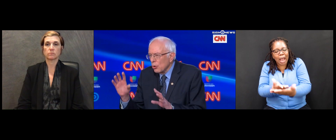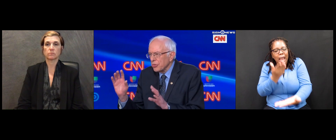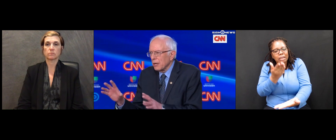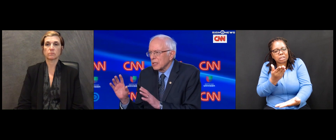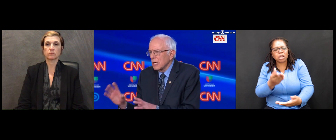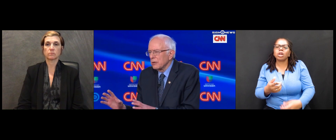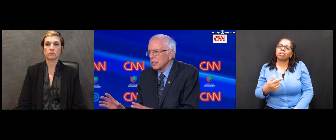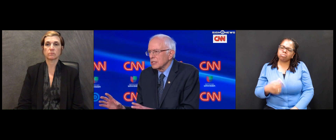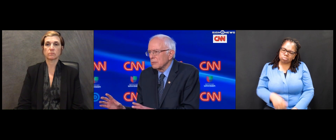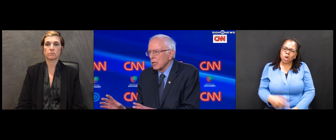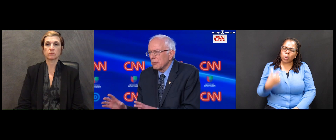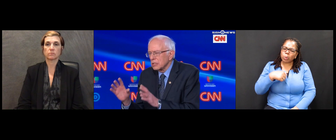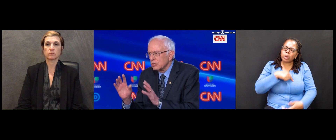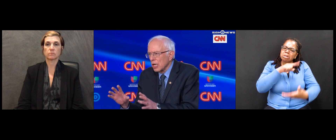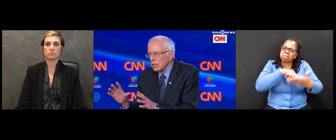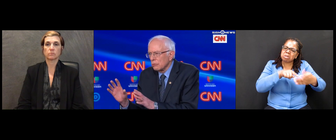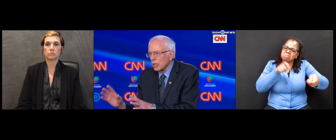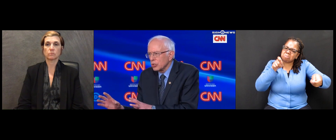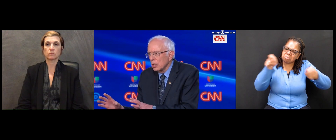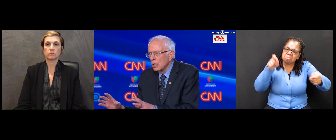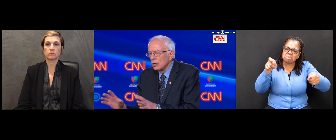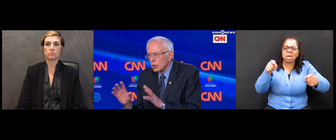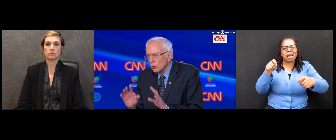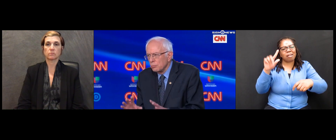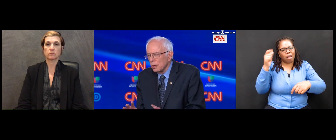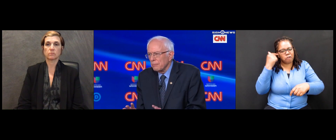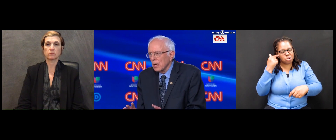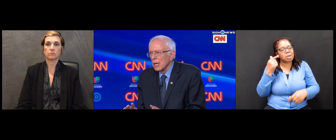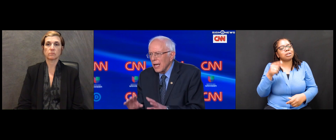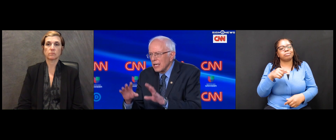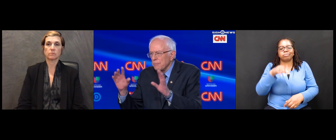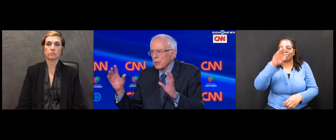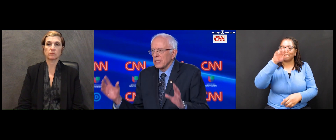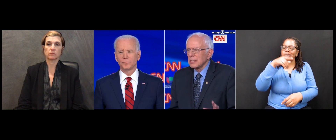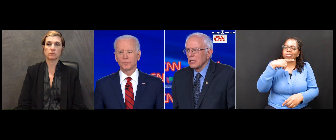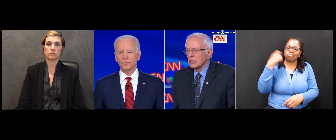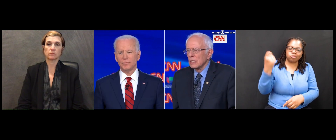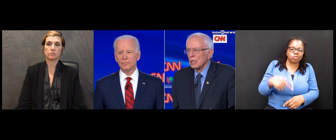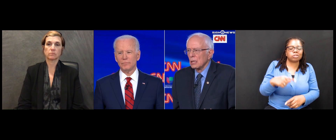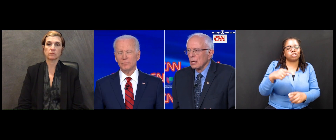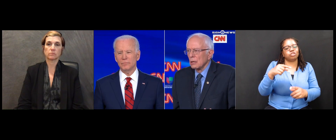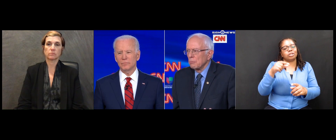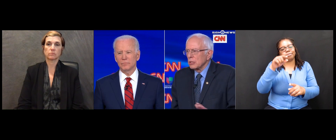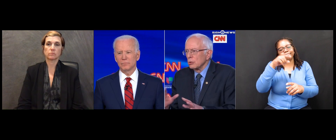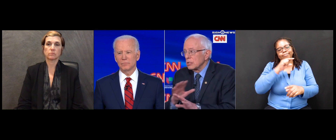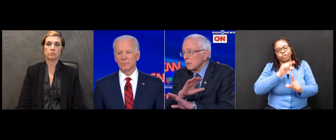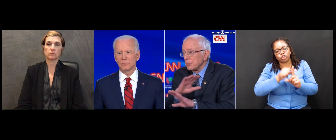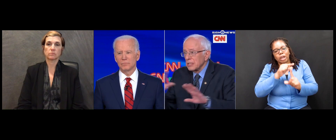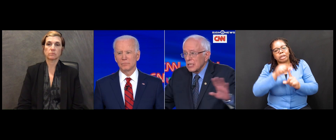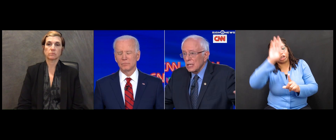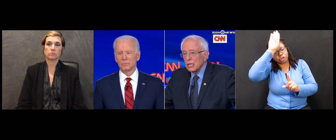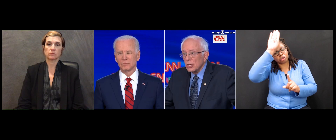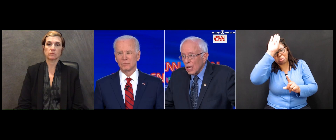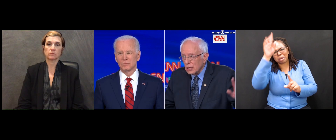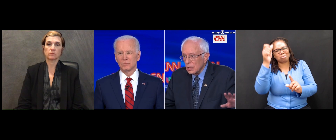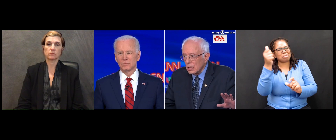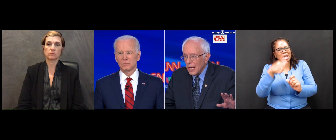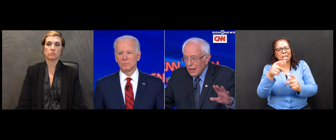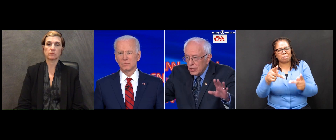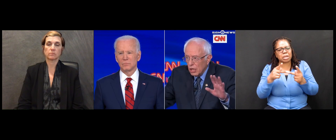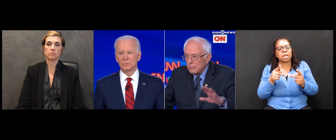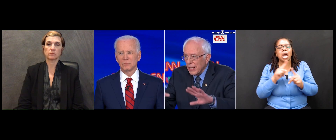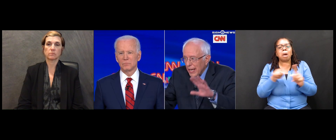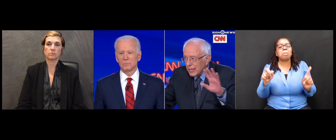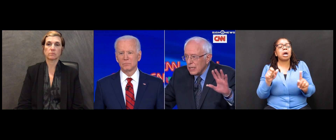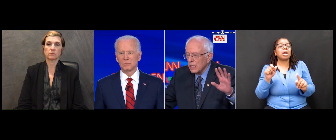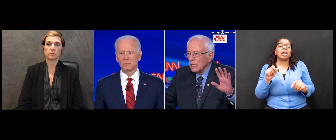condemn authoritarianism, whether it's in China, Russia, Cuba, any place else. But to simply say that nothing